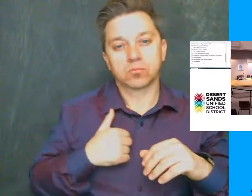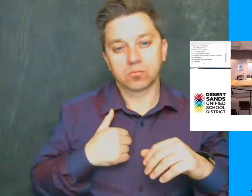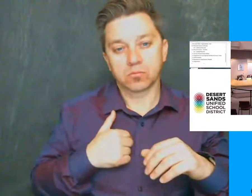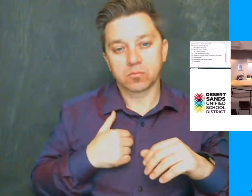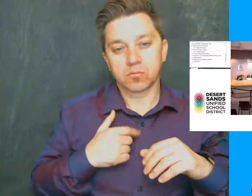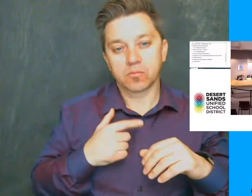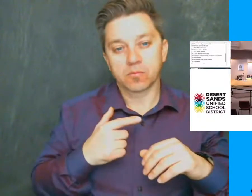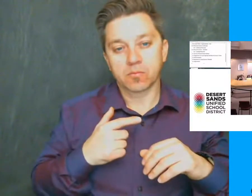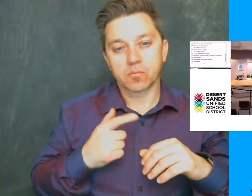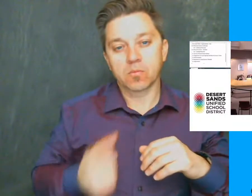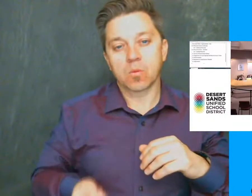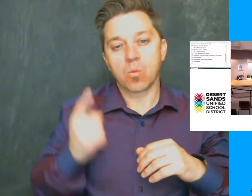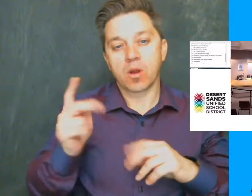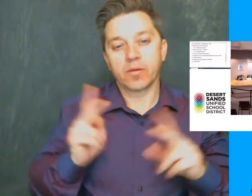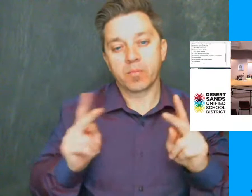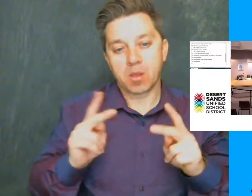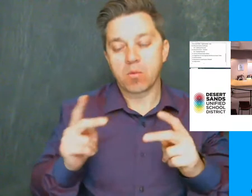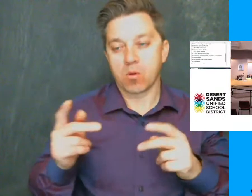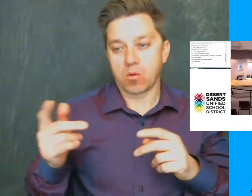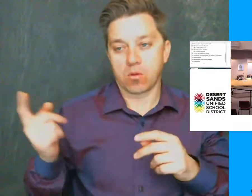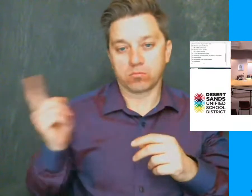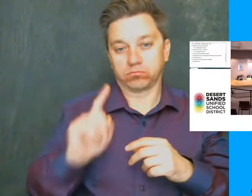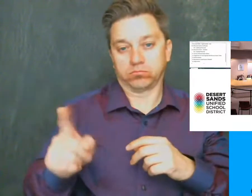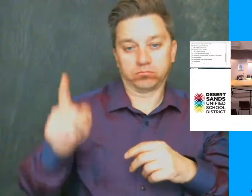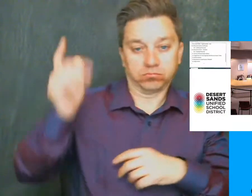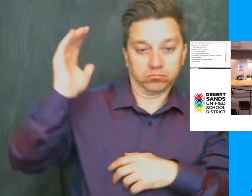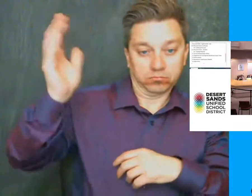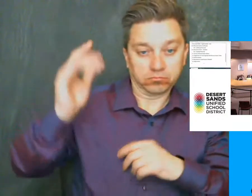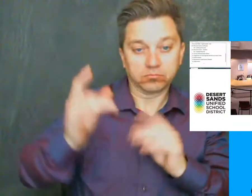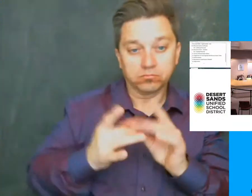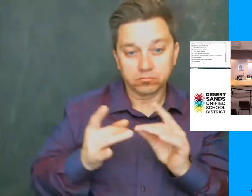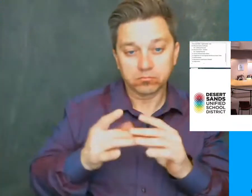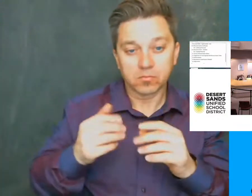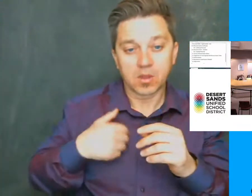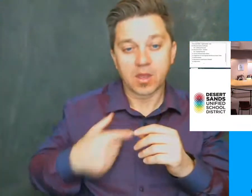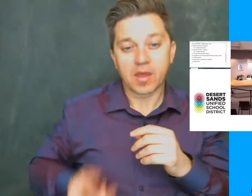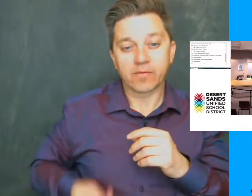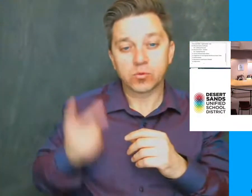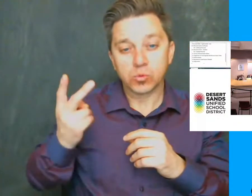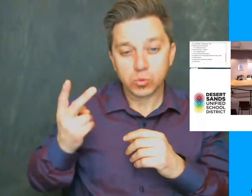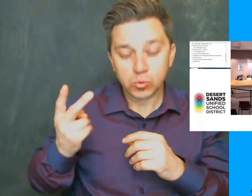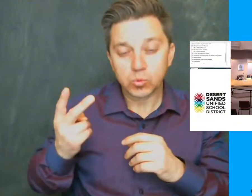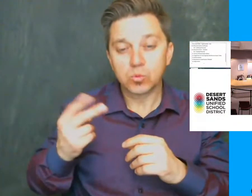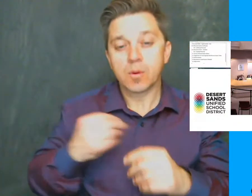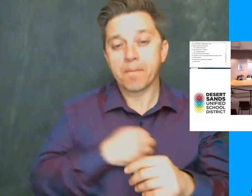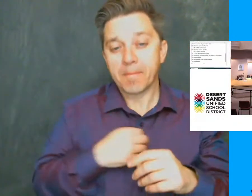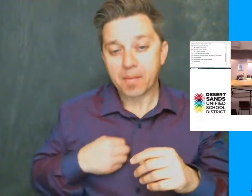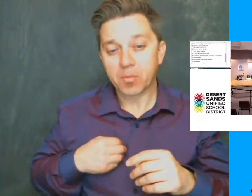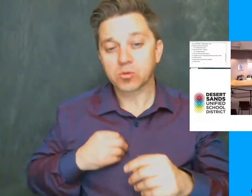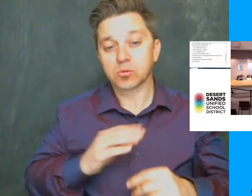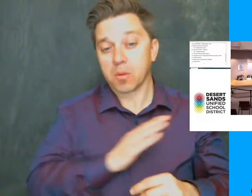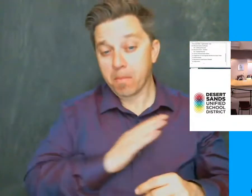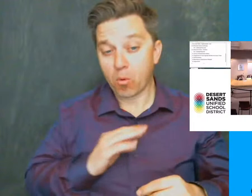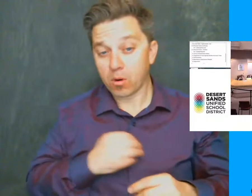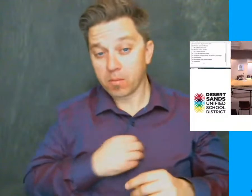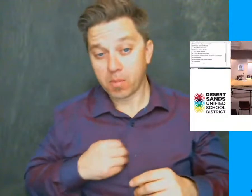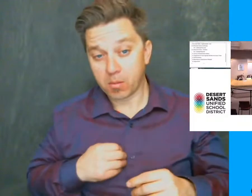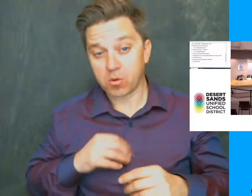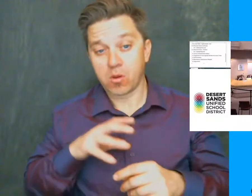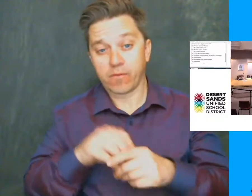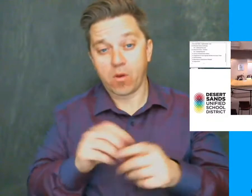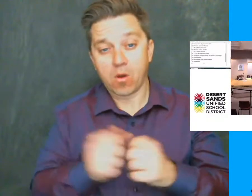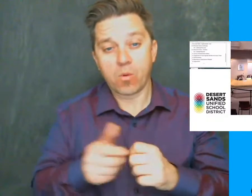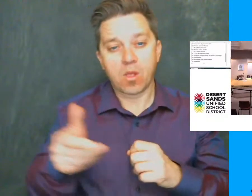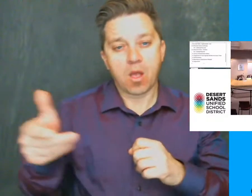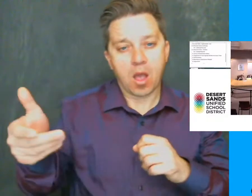One of the people that got up and spoke mentioned that there were 2 sitting members, board members, that got involved in